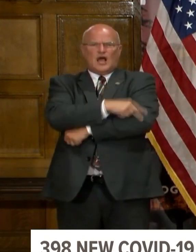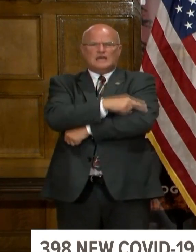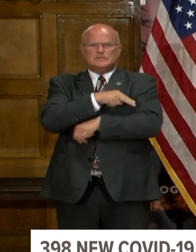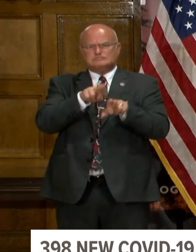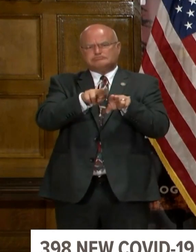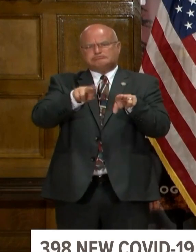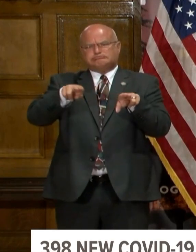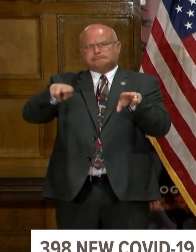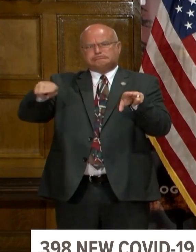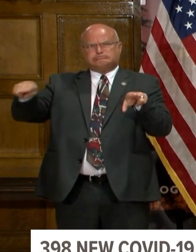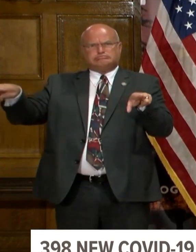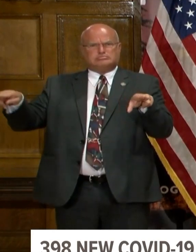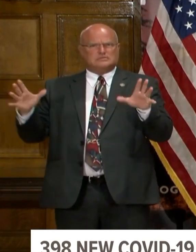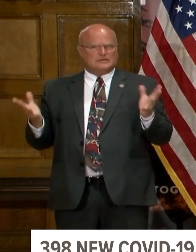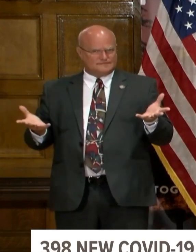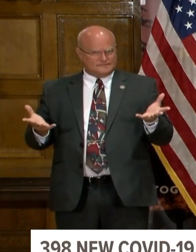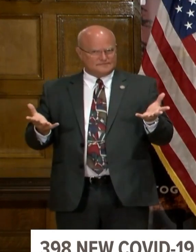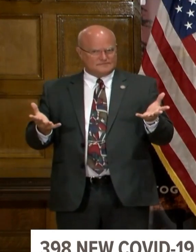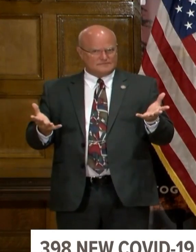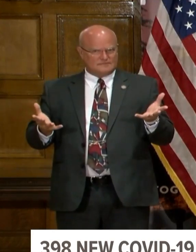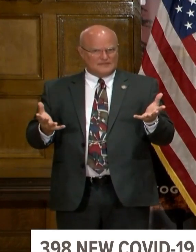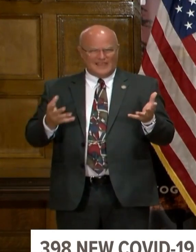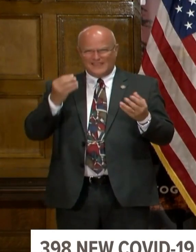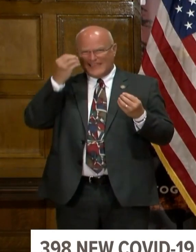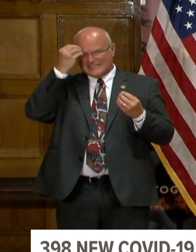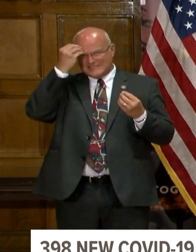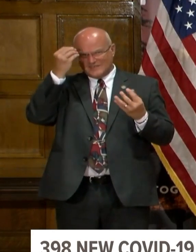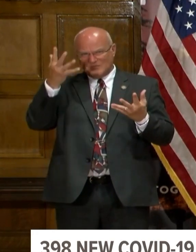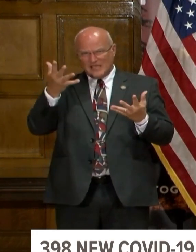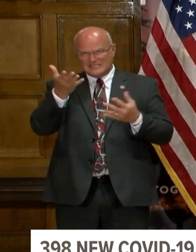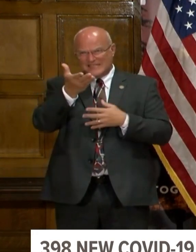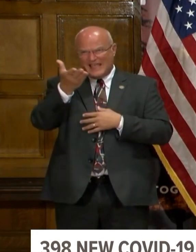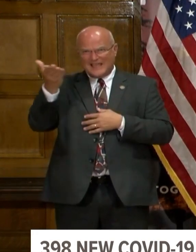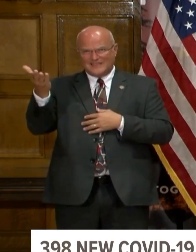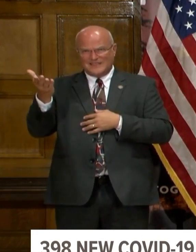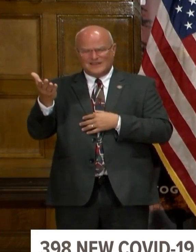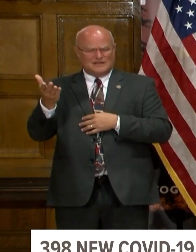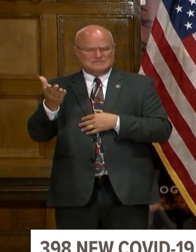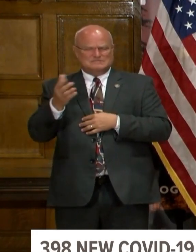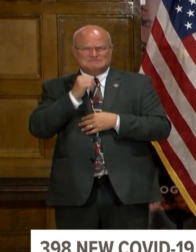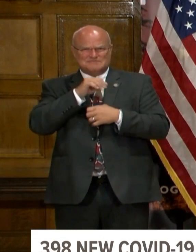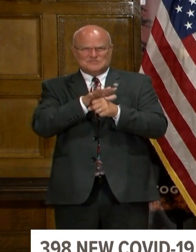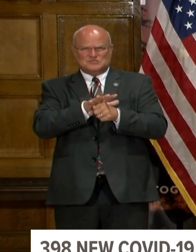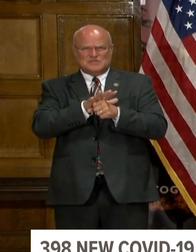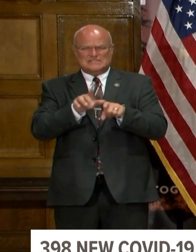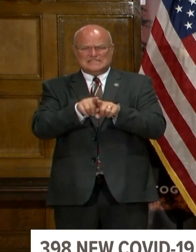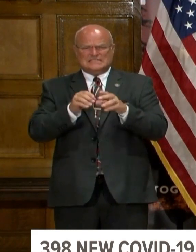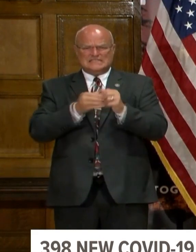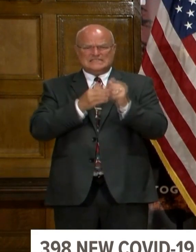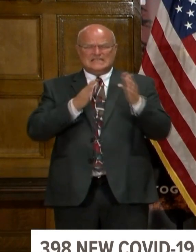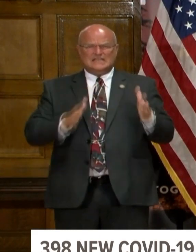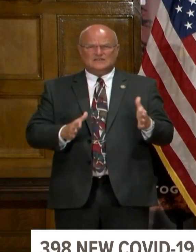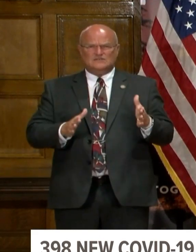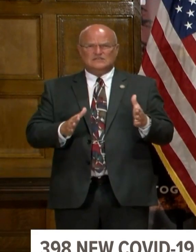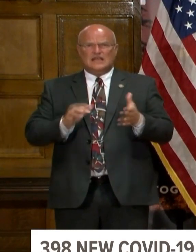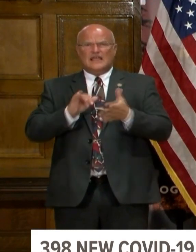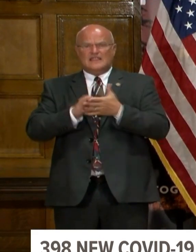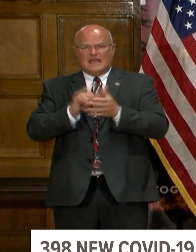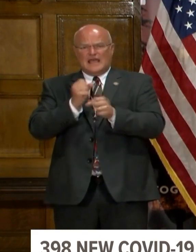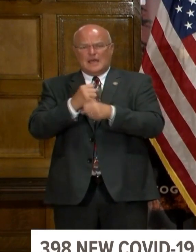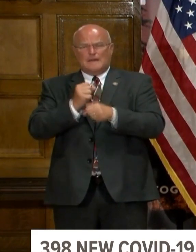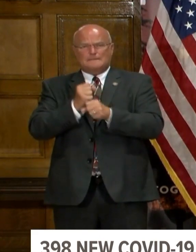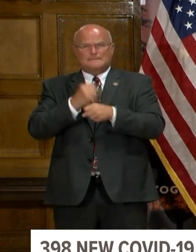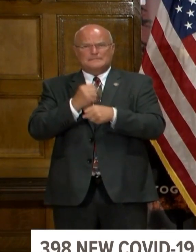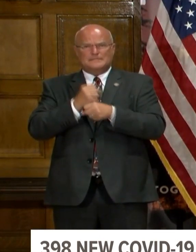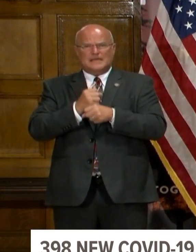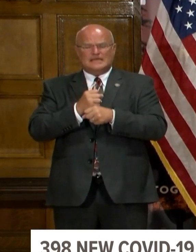hospital space. Well, that's information that is out there, but we don't stress it as leaders because that does create,